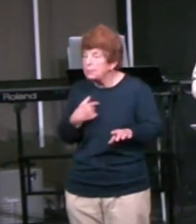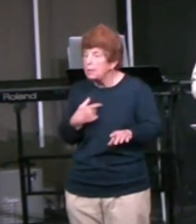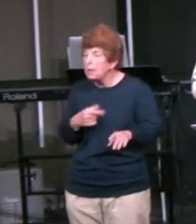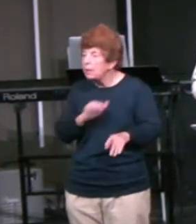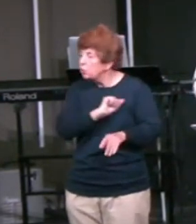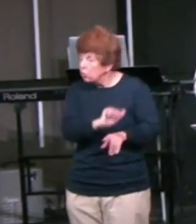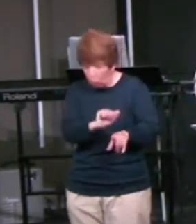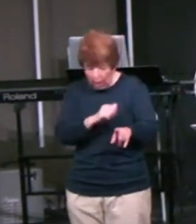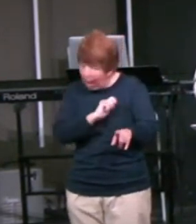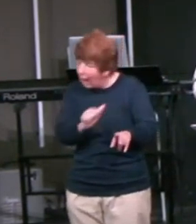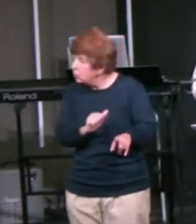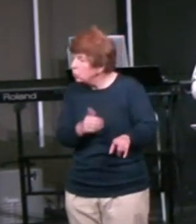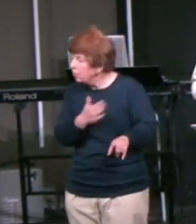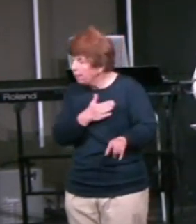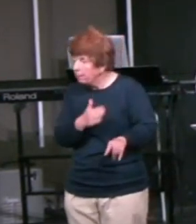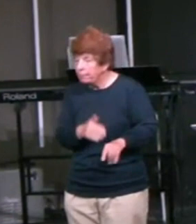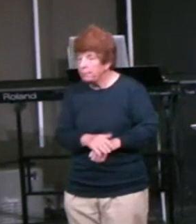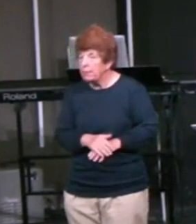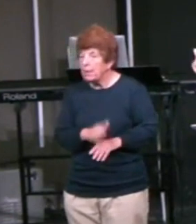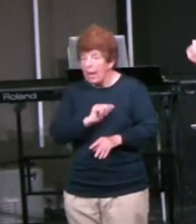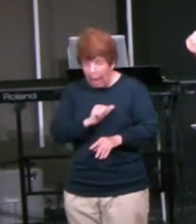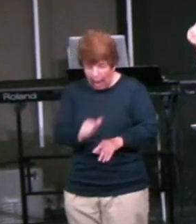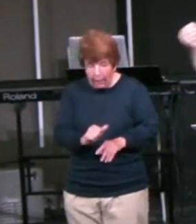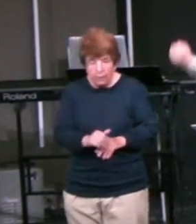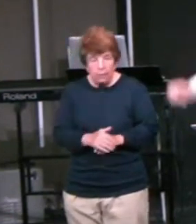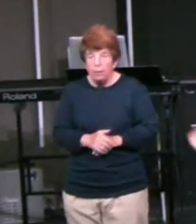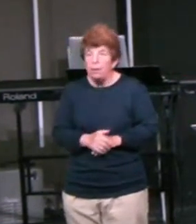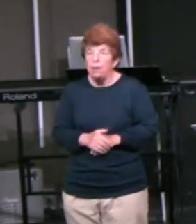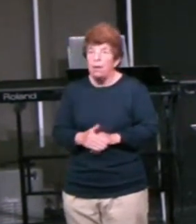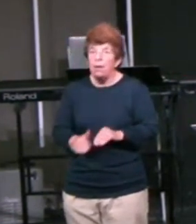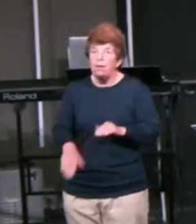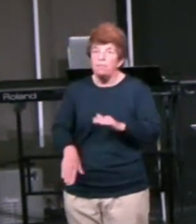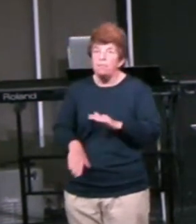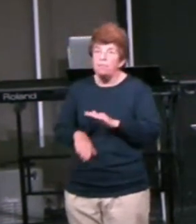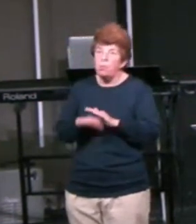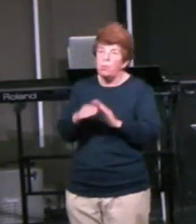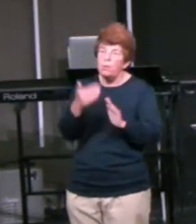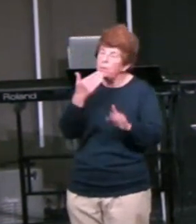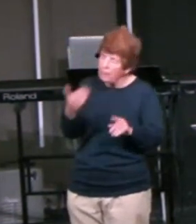her attitude. An attitude of gratitude.